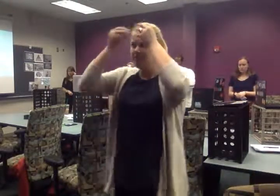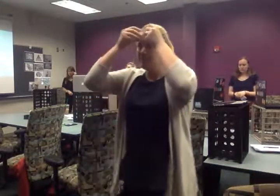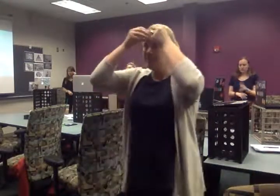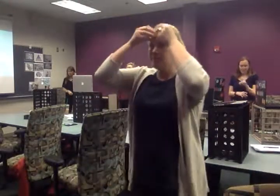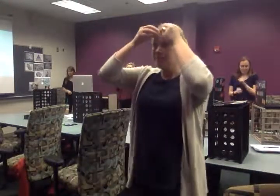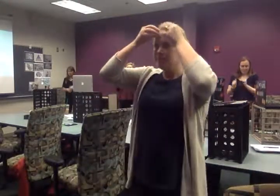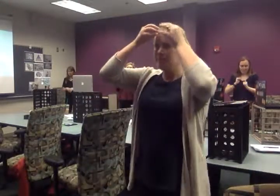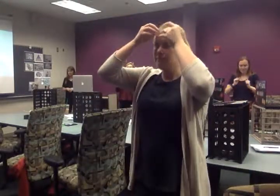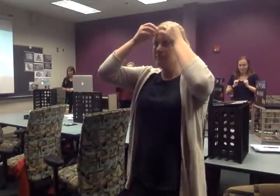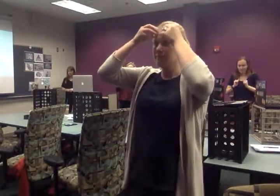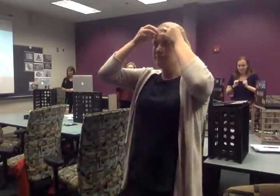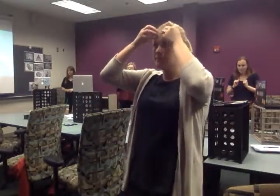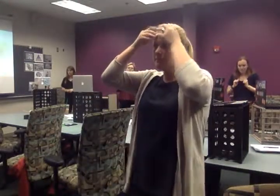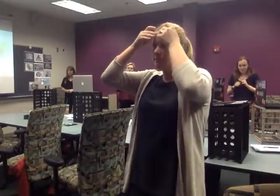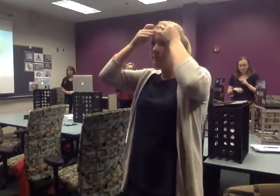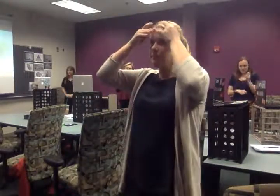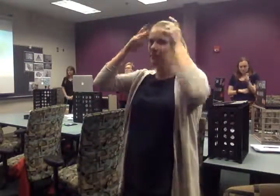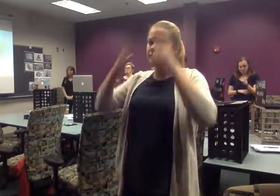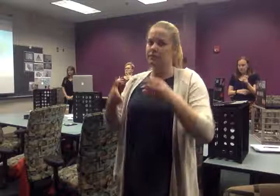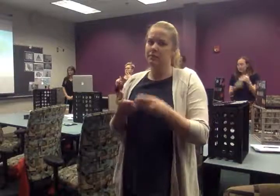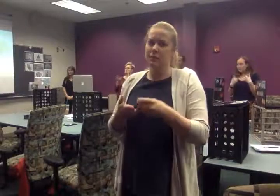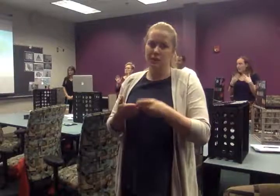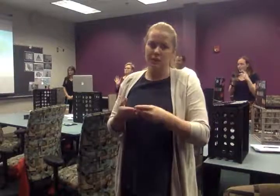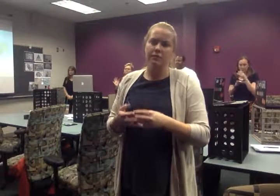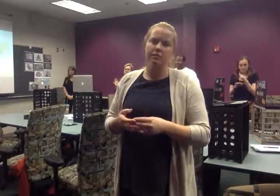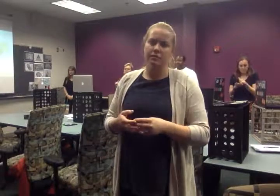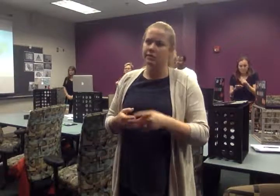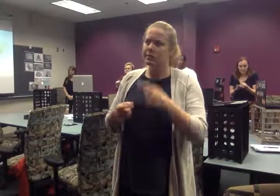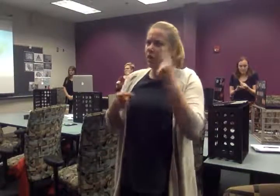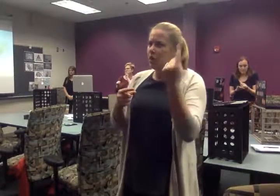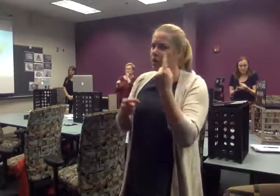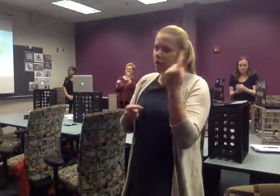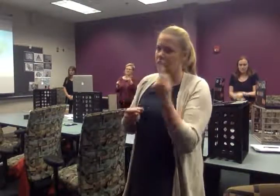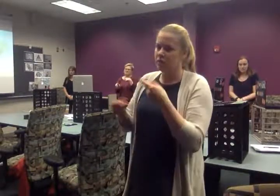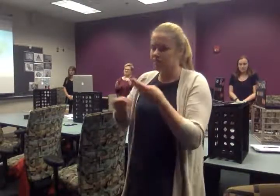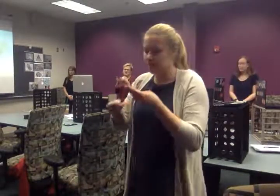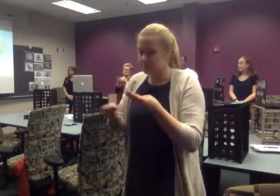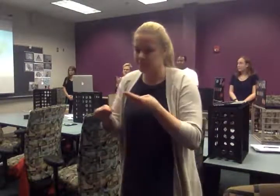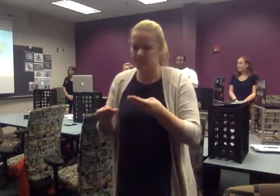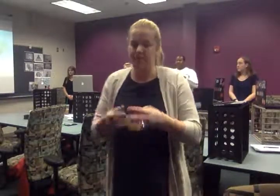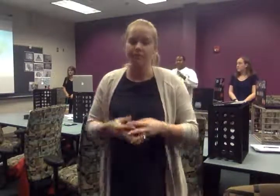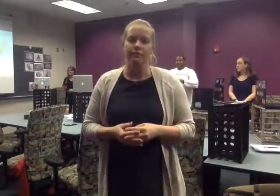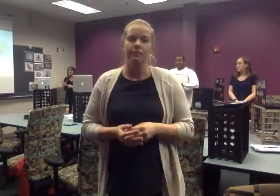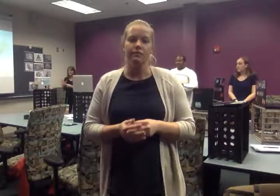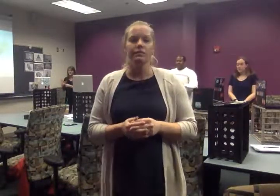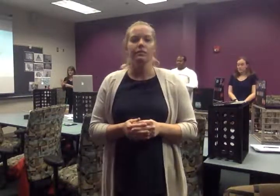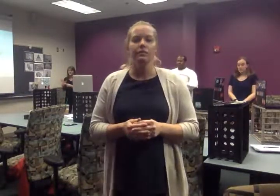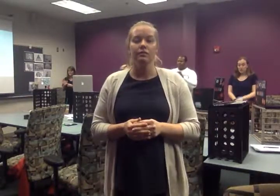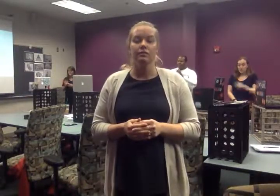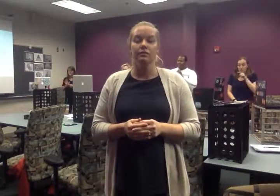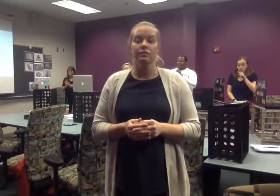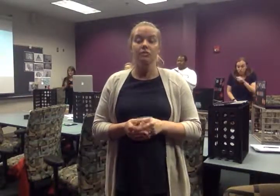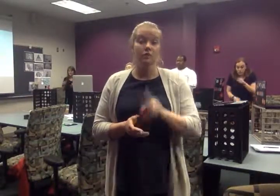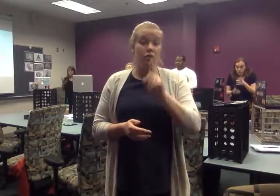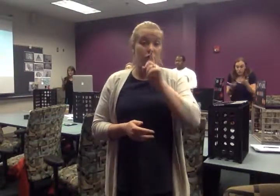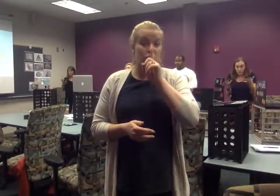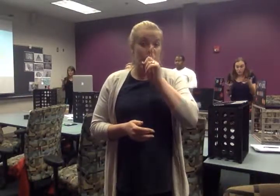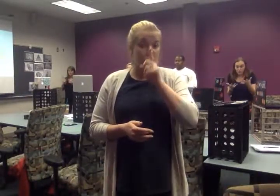be possible without money. And in the face of overwhelming anthropological evidence, at least this much is true. Money is not the product